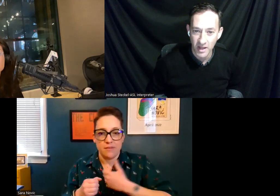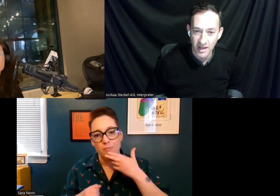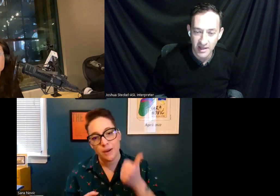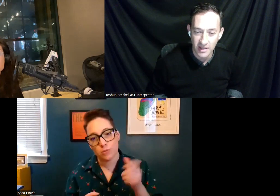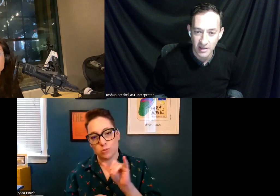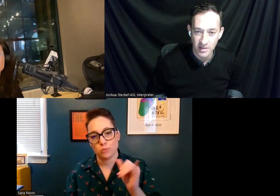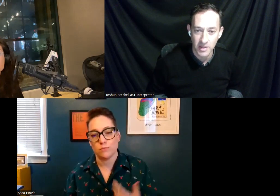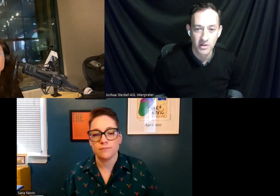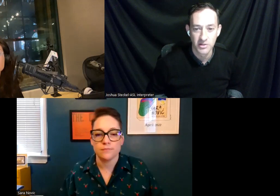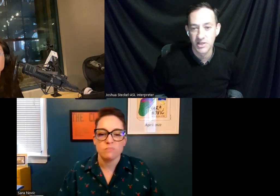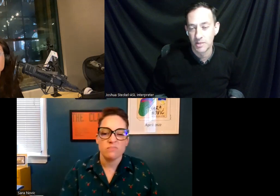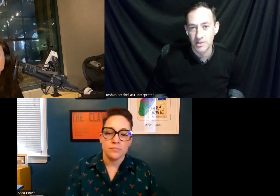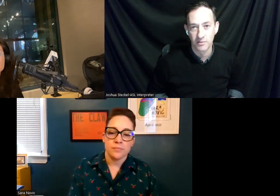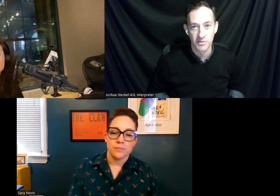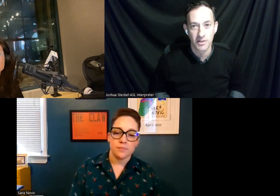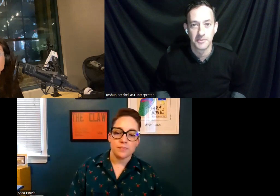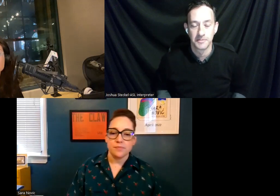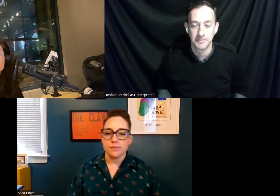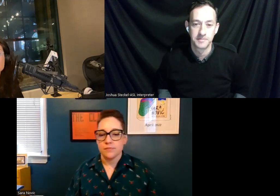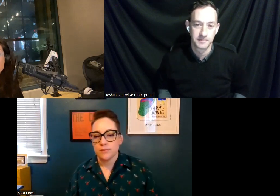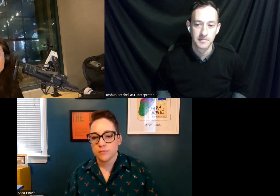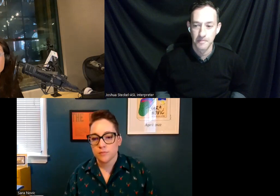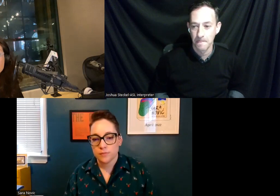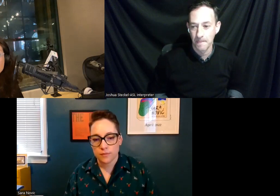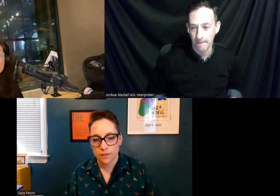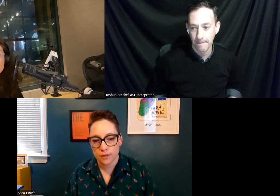my identity and to better understand myself as well.